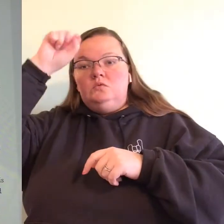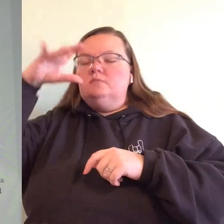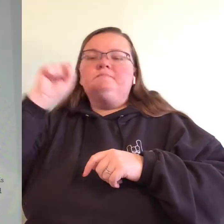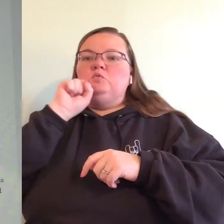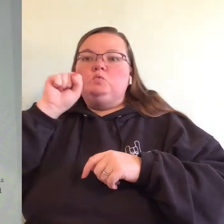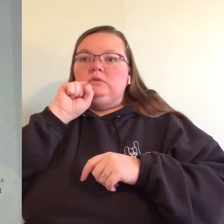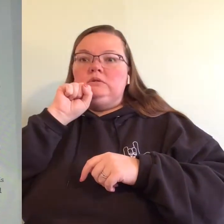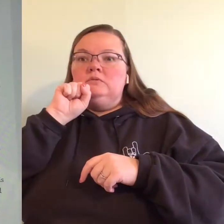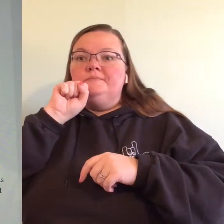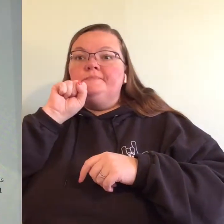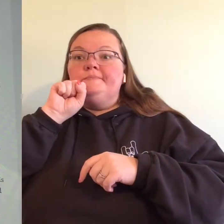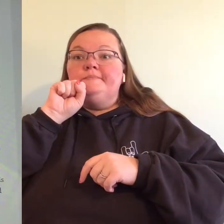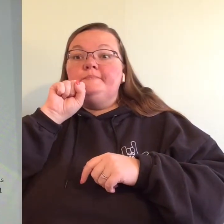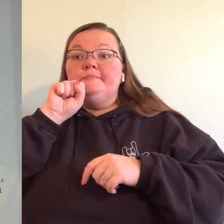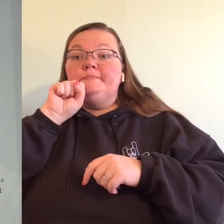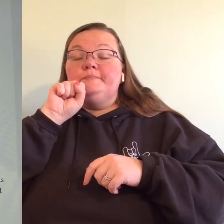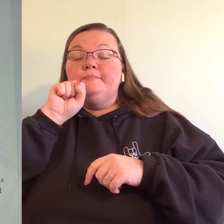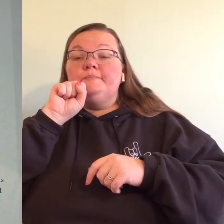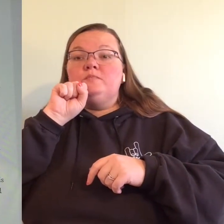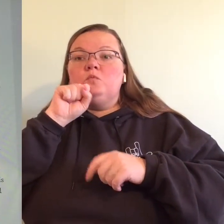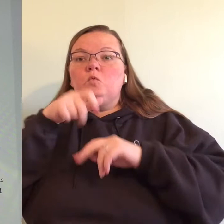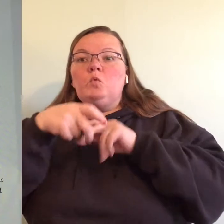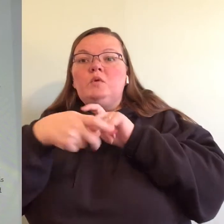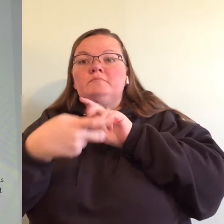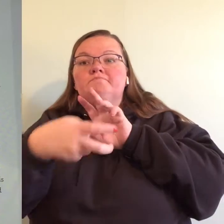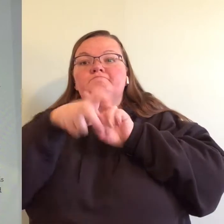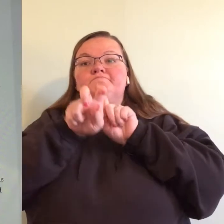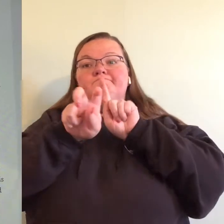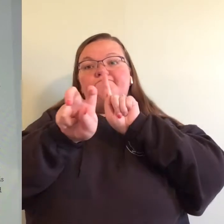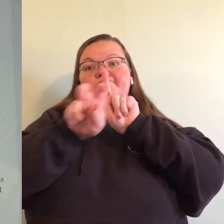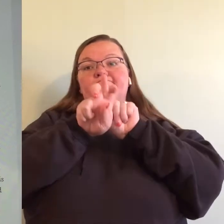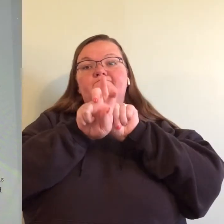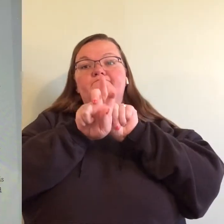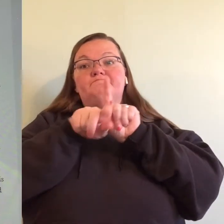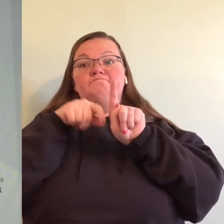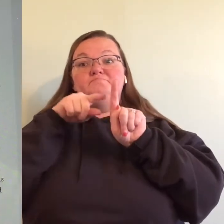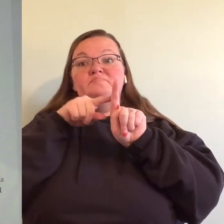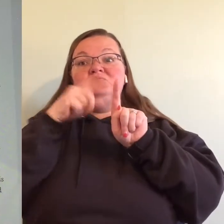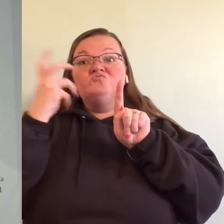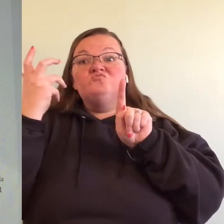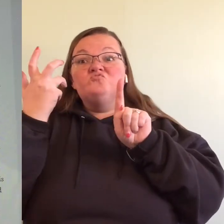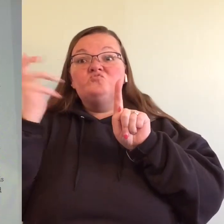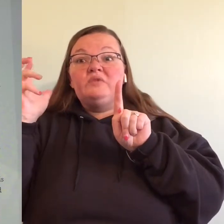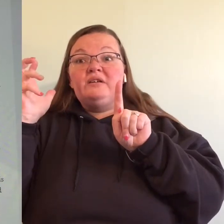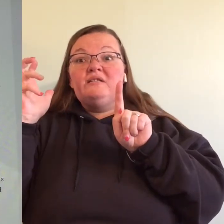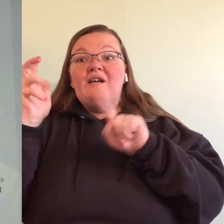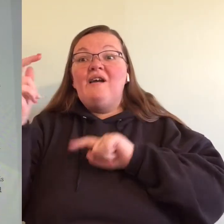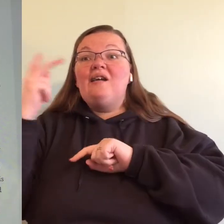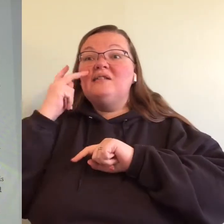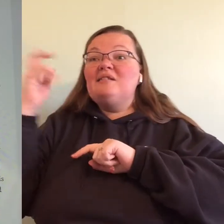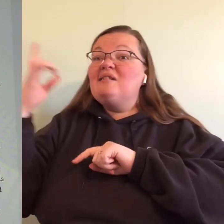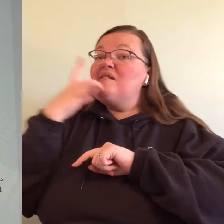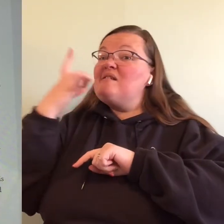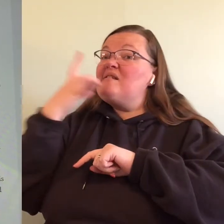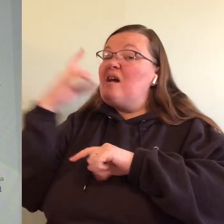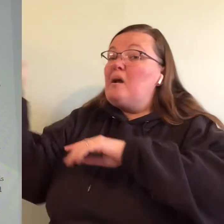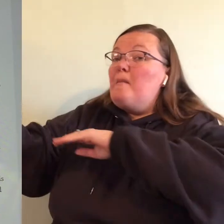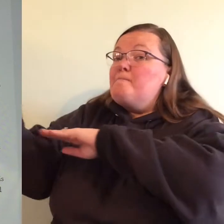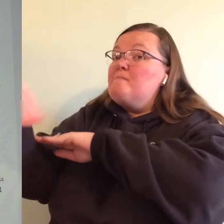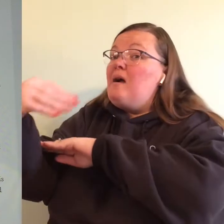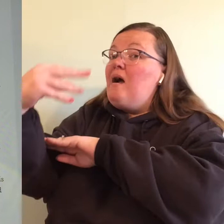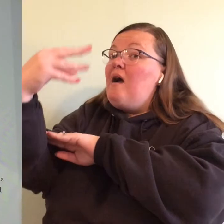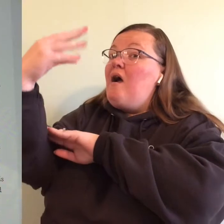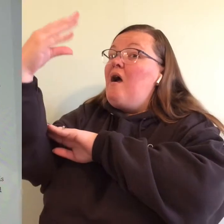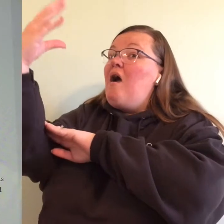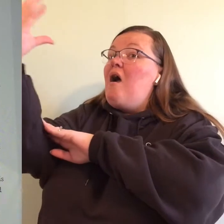suddenly everyone asked her what was the matter. "I'm sitting against a tree," said Susan. "And look, it's getting light over